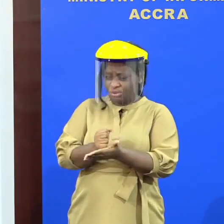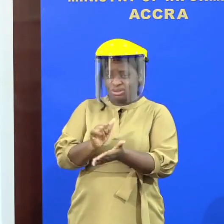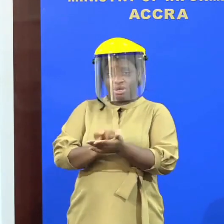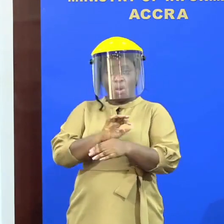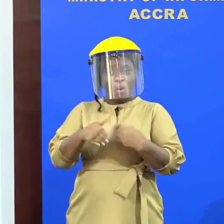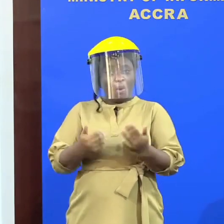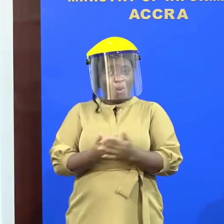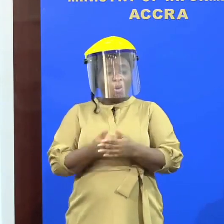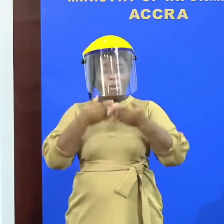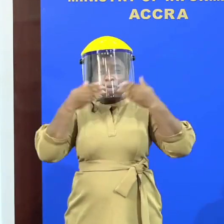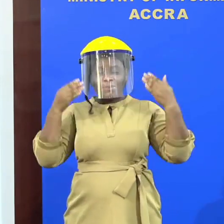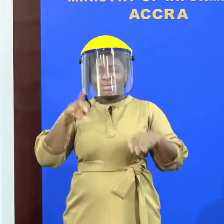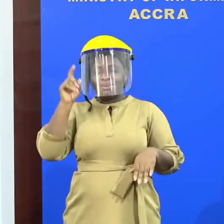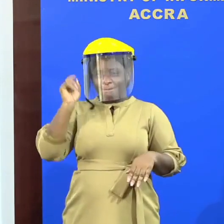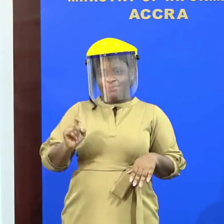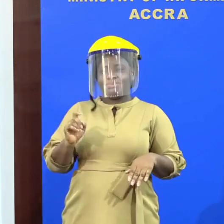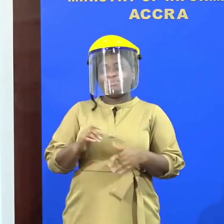churches.